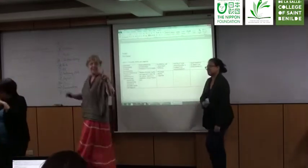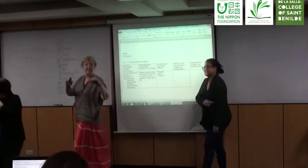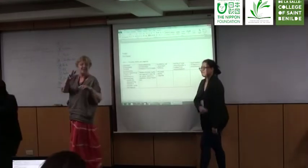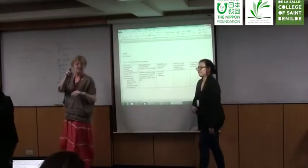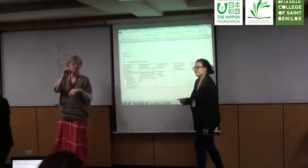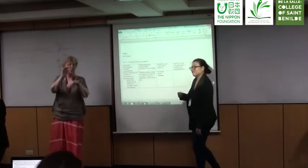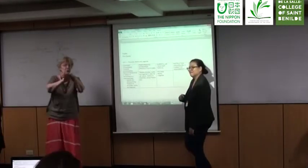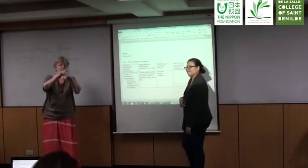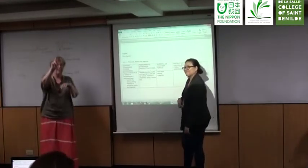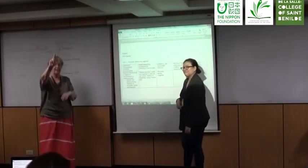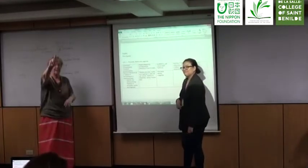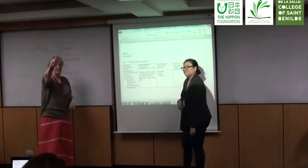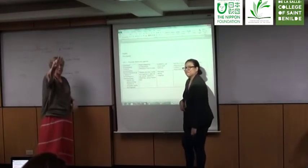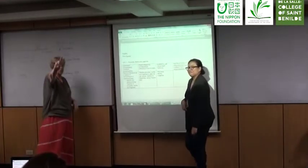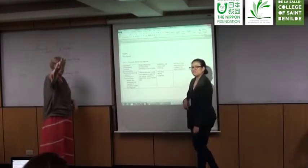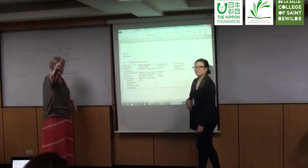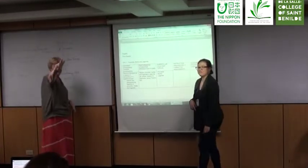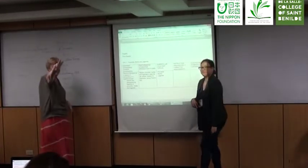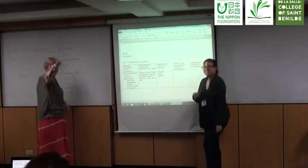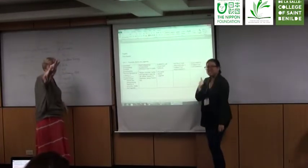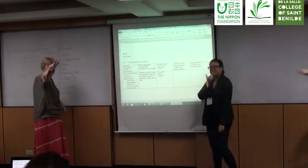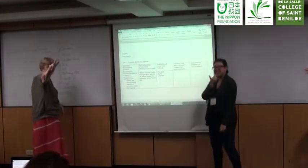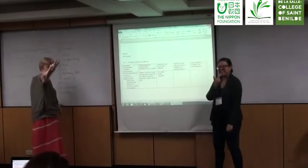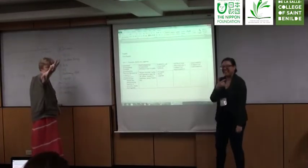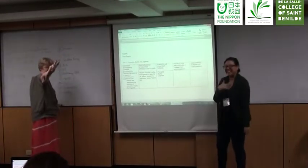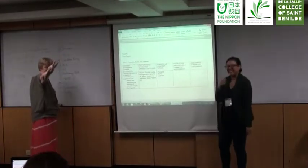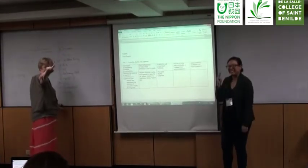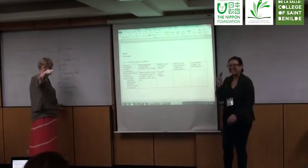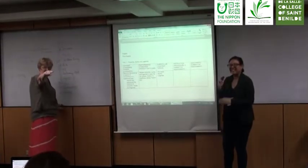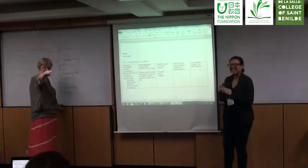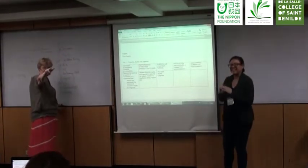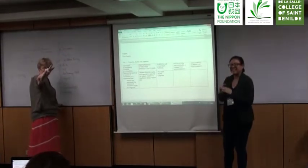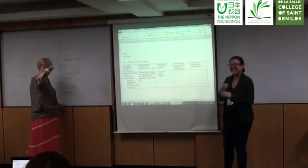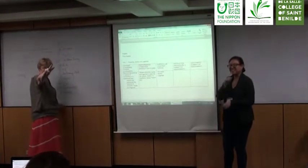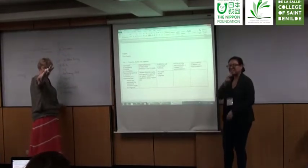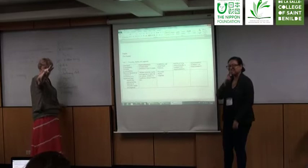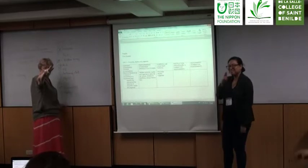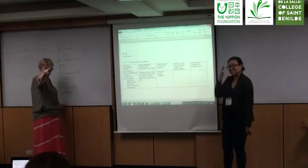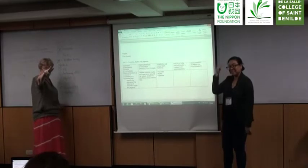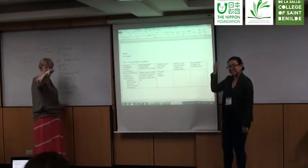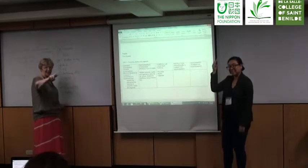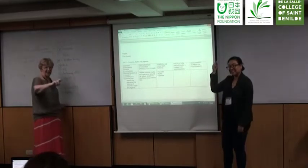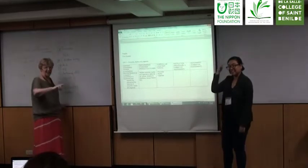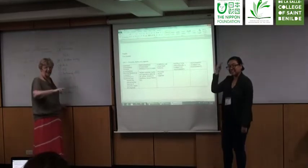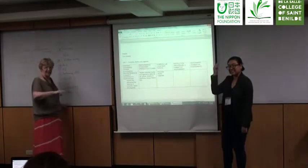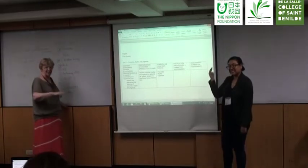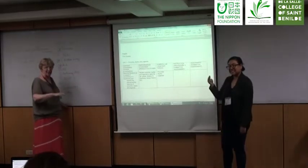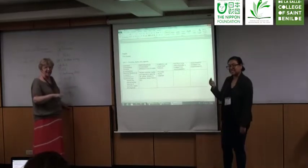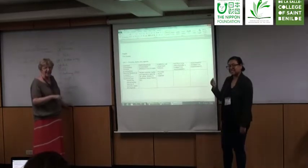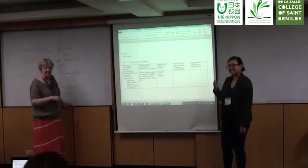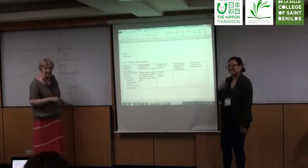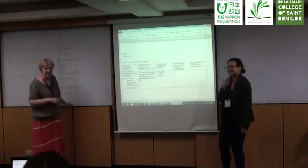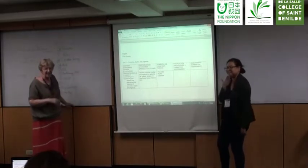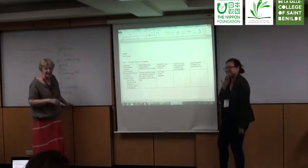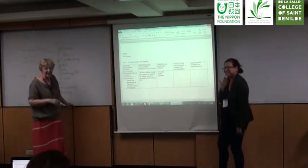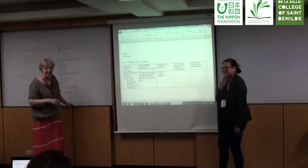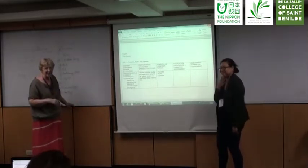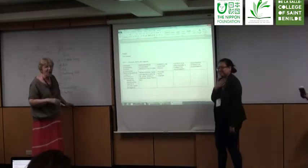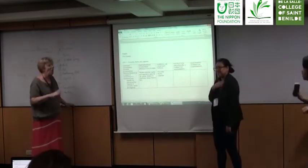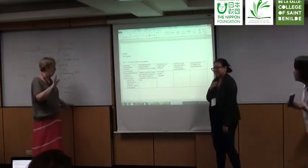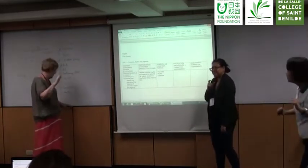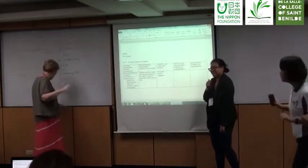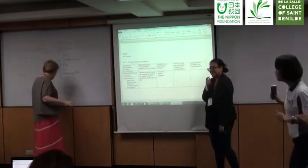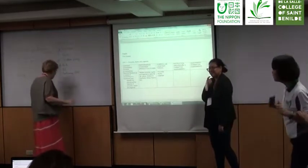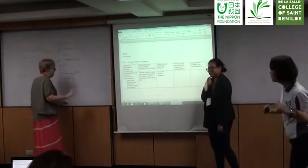Next is English 2. English 2. We only prepared one. Pardon? We only